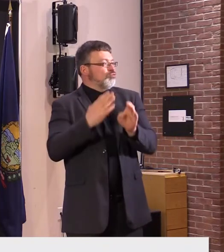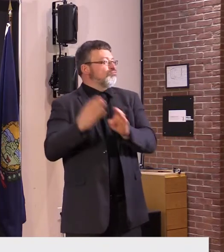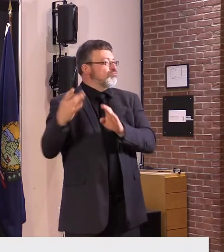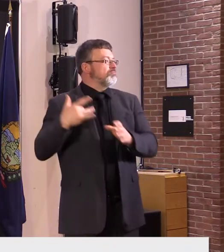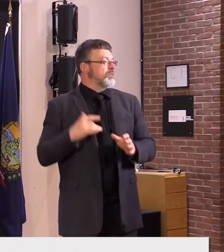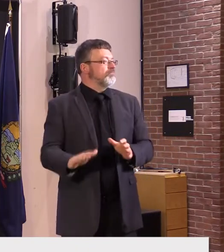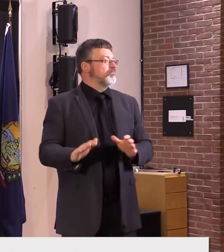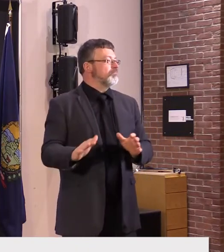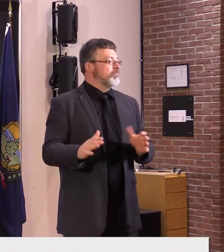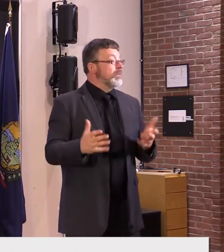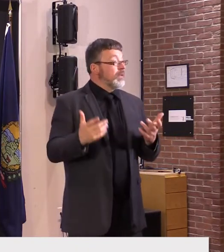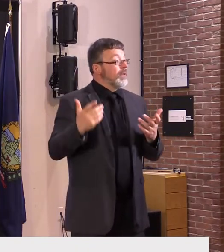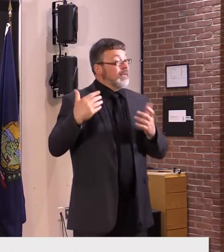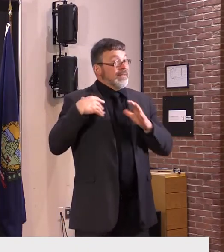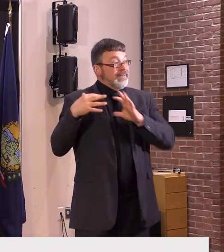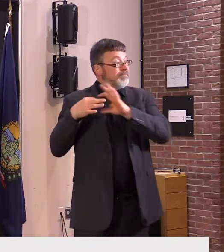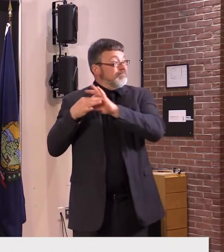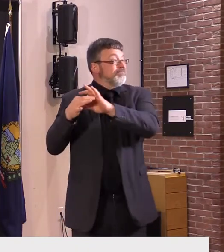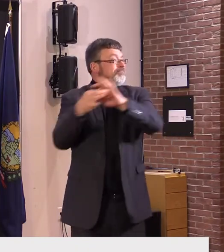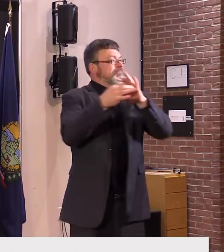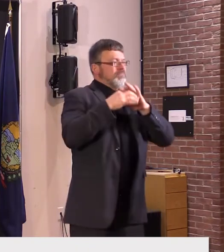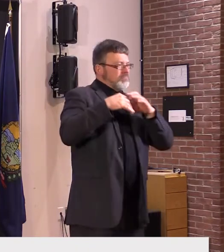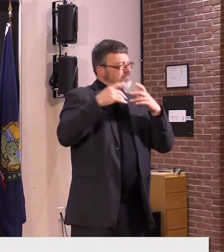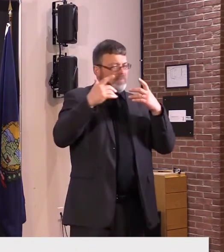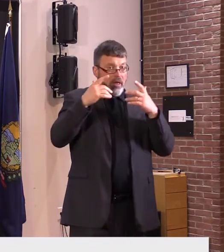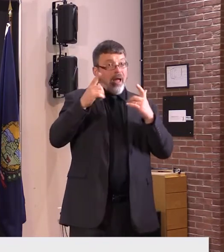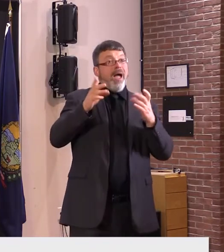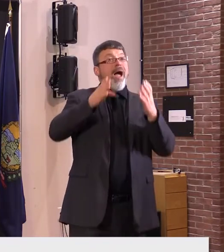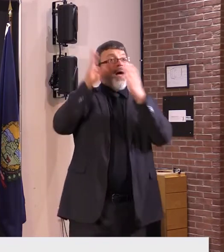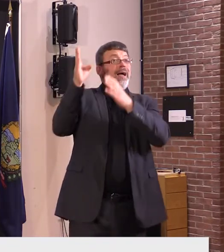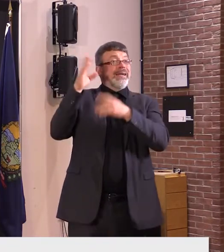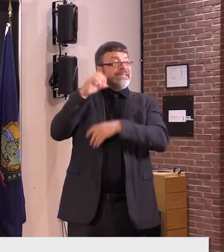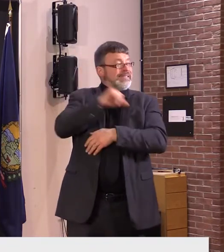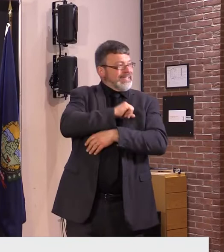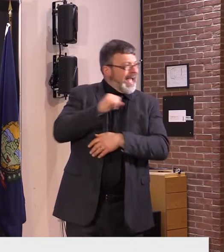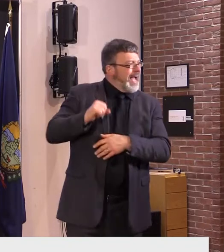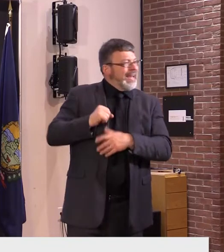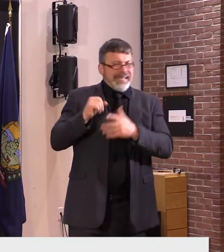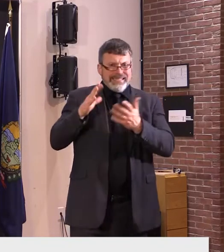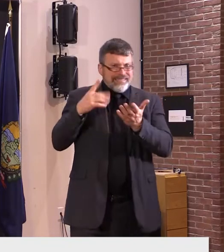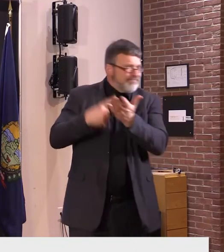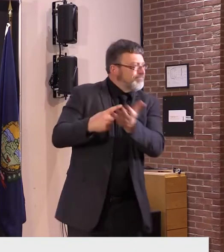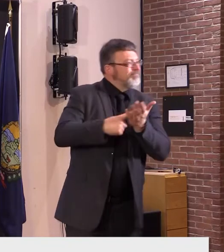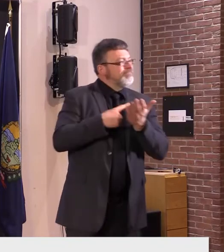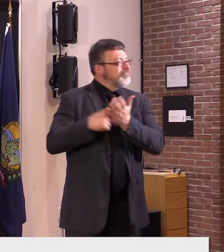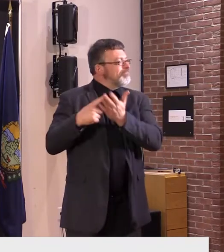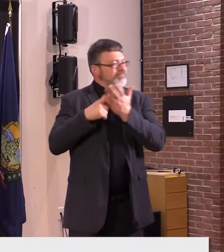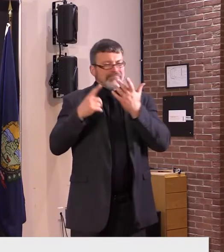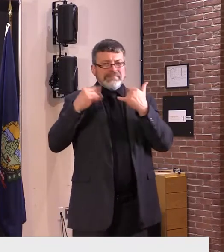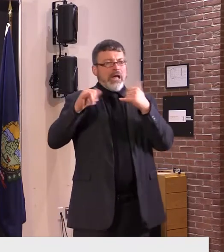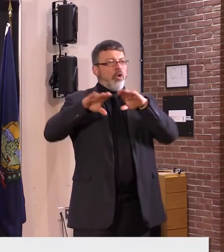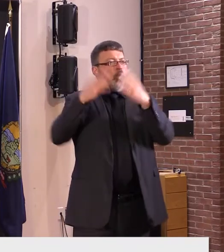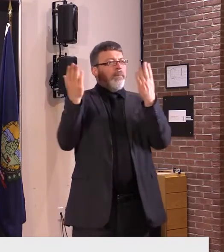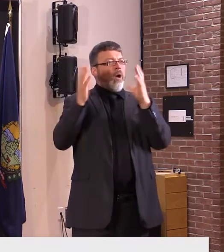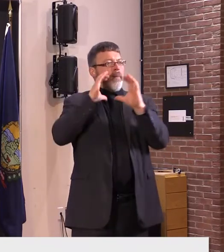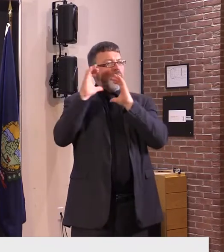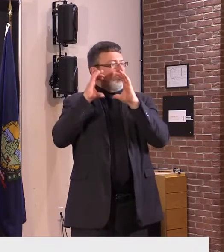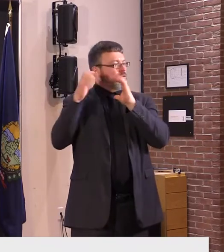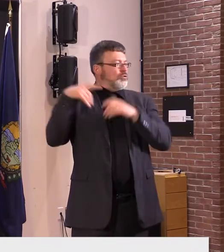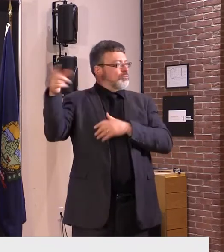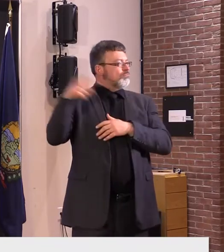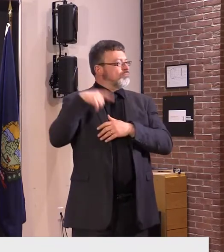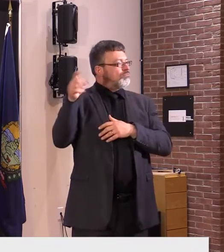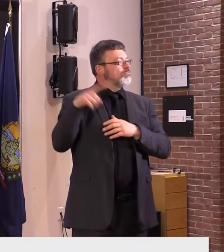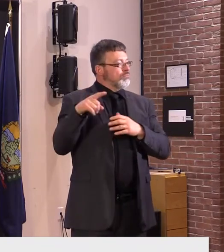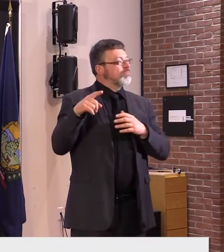amongst members and senators, amongst themselves in the hallway and so forth, to talk through some of